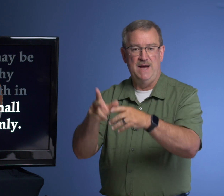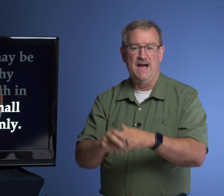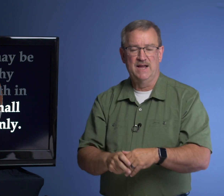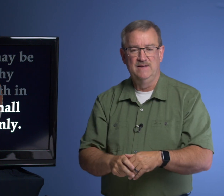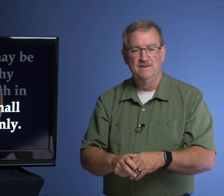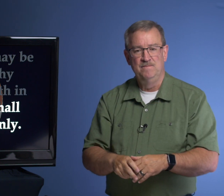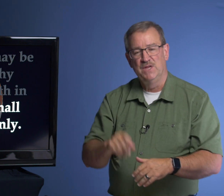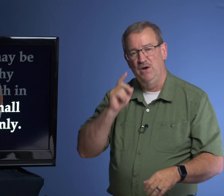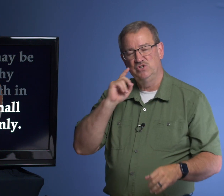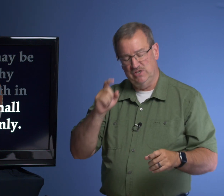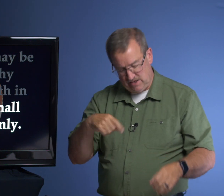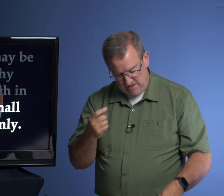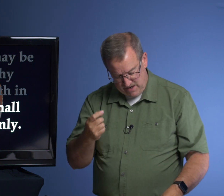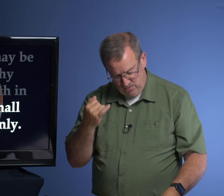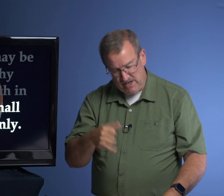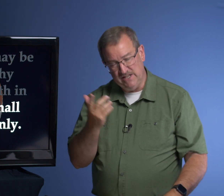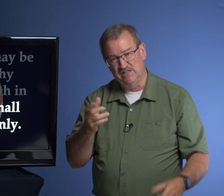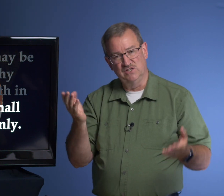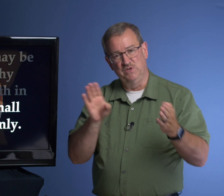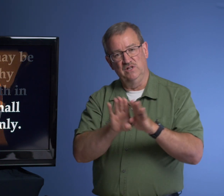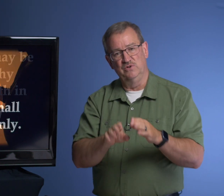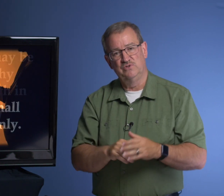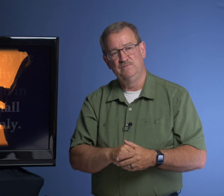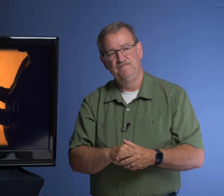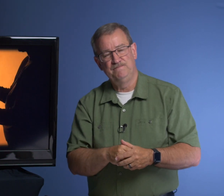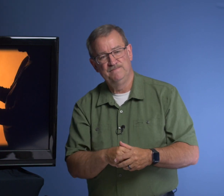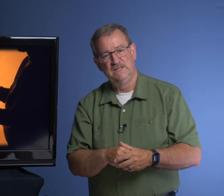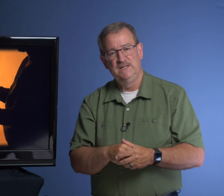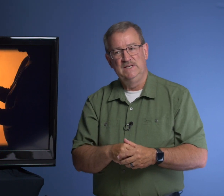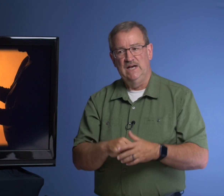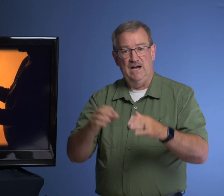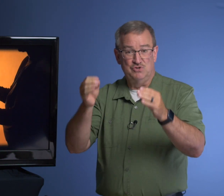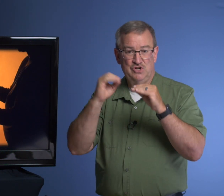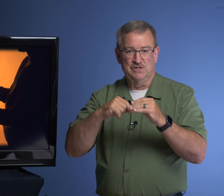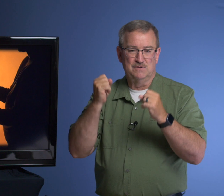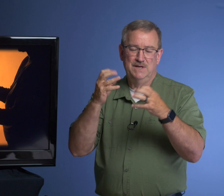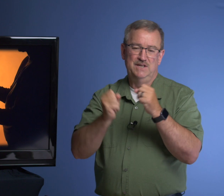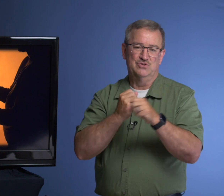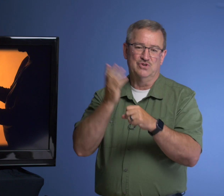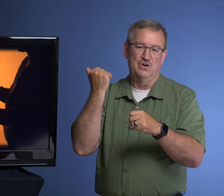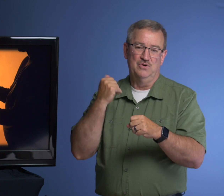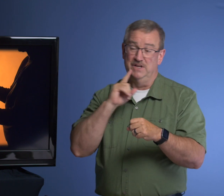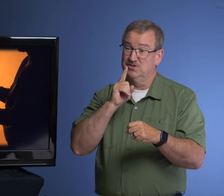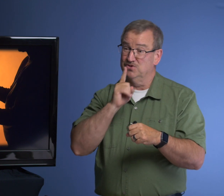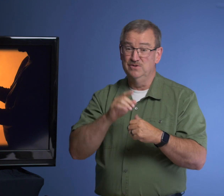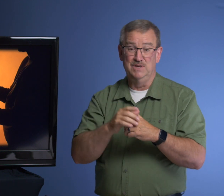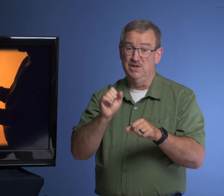back. I want you to think about one last thing as we close. I was taught this many years ago, and it's true, it